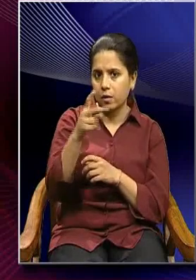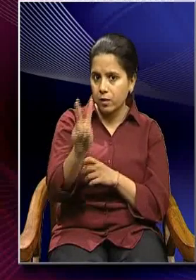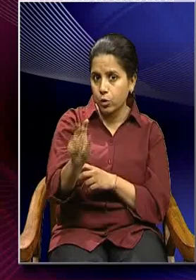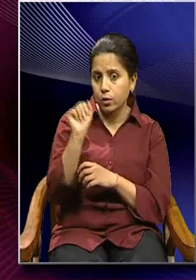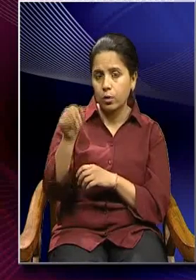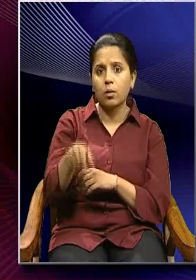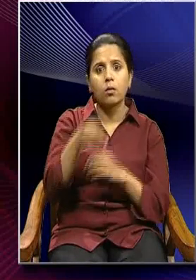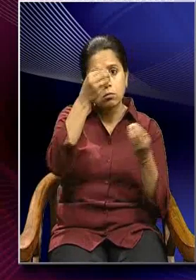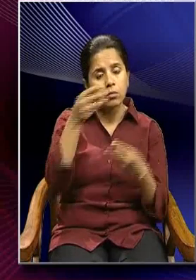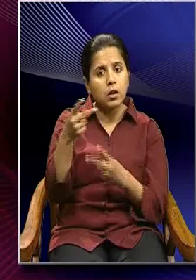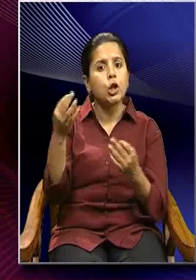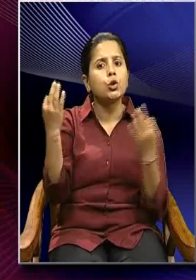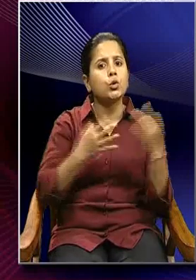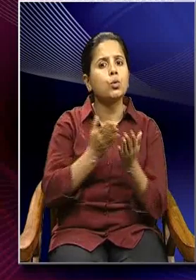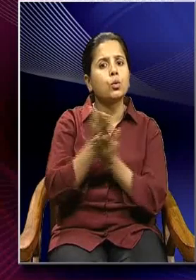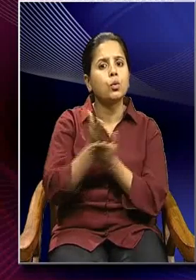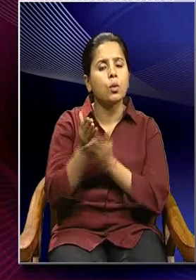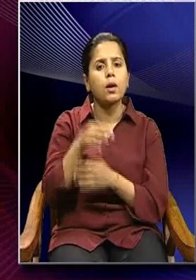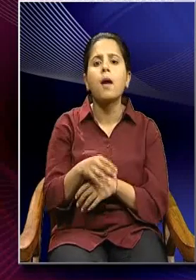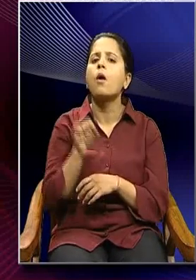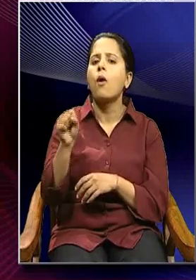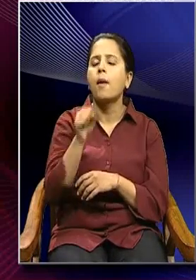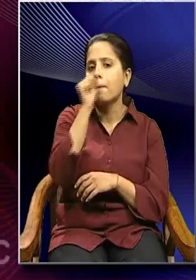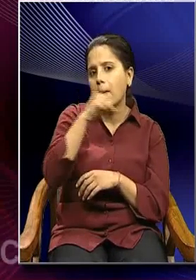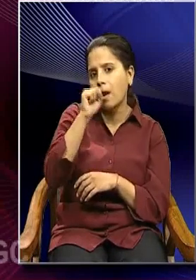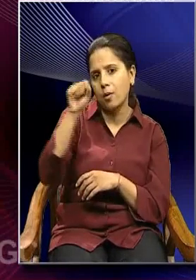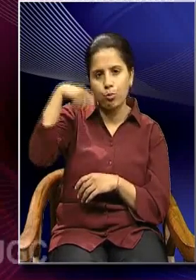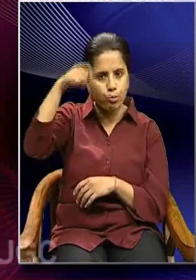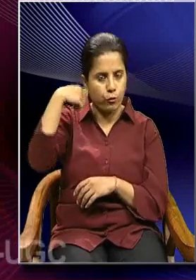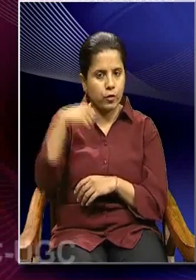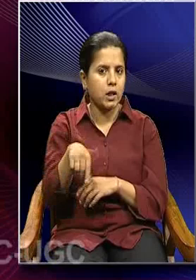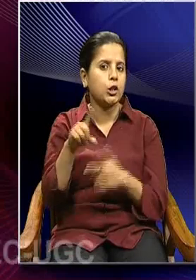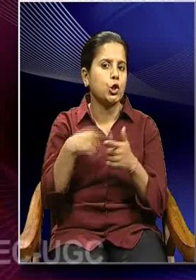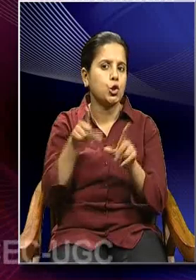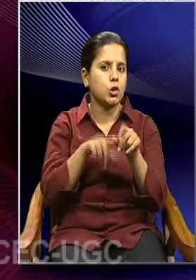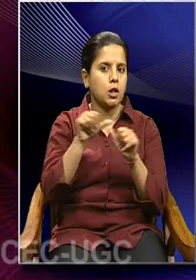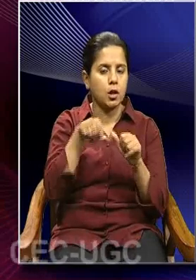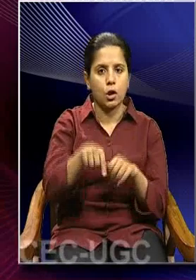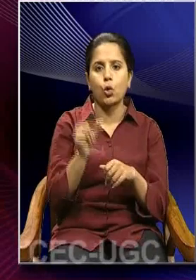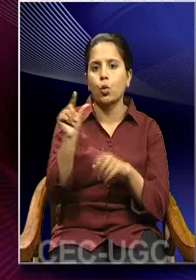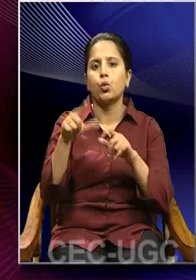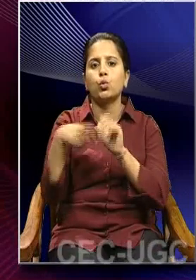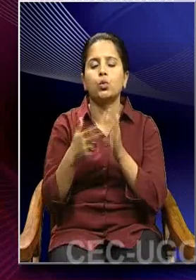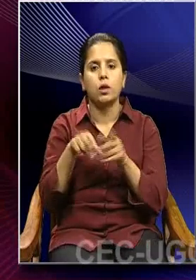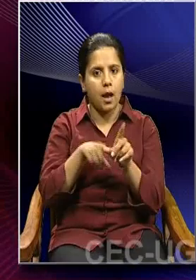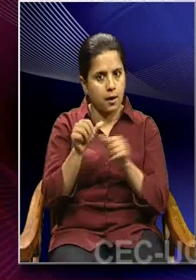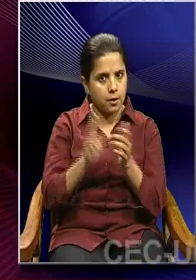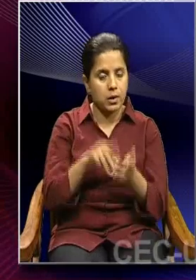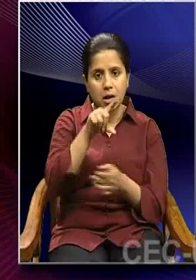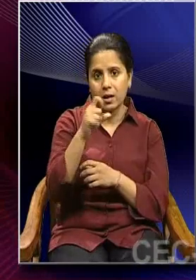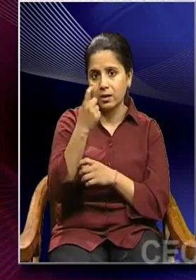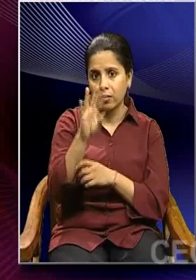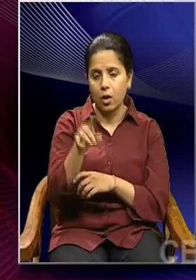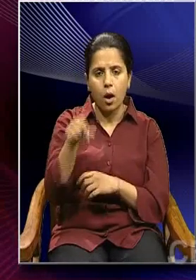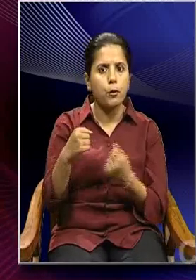he extended the new wave cinema to the Malayalam cinema, and G. Arvindan through his first film Uttarayanam in 1974 strengthened